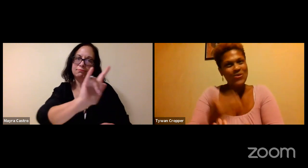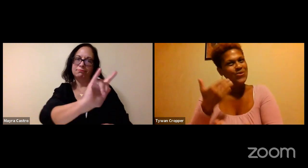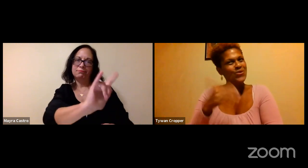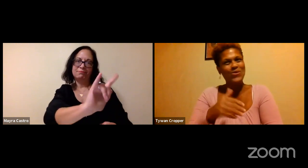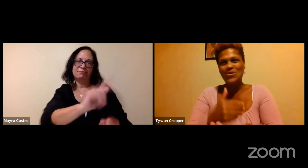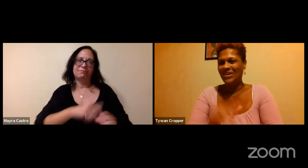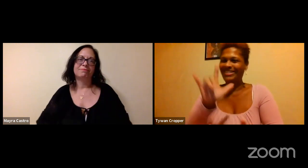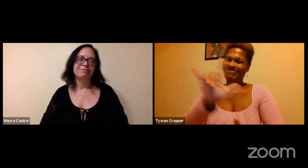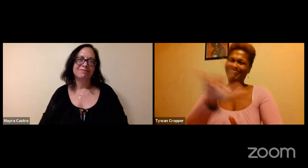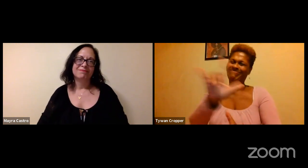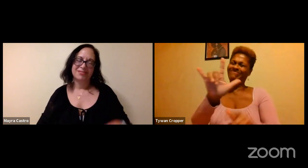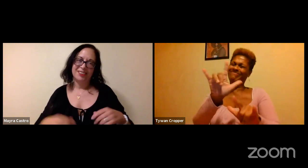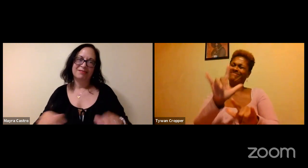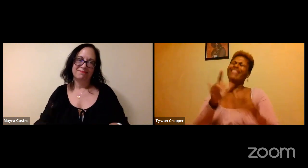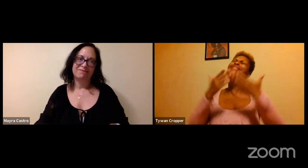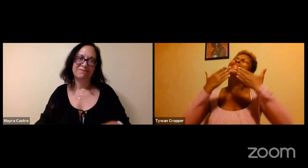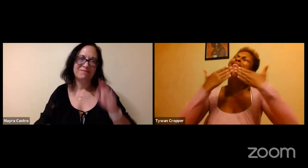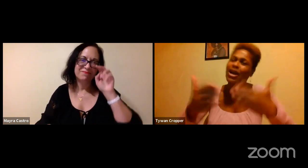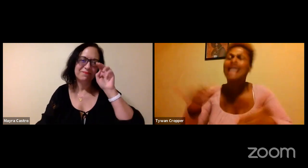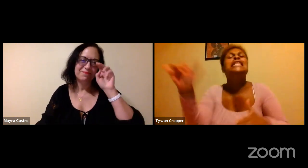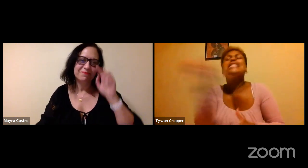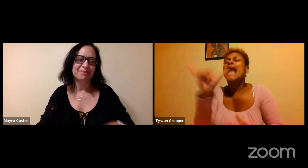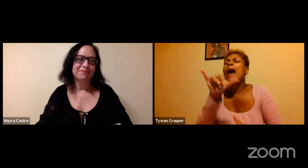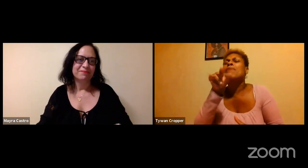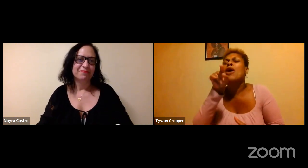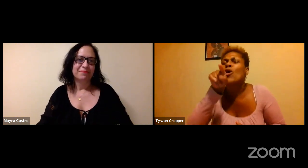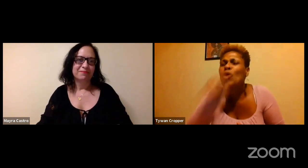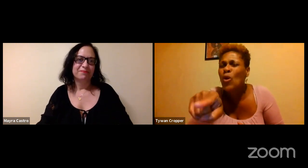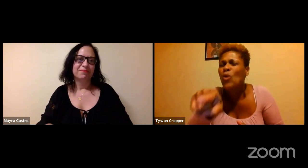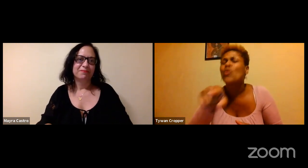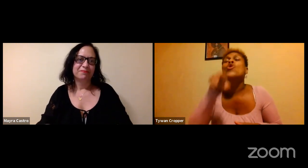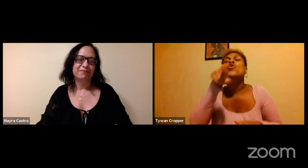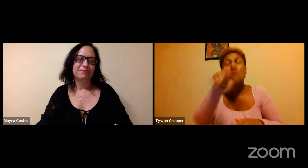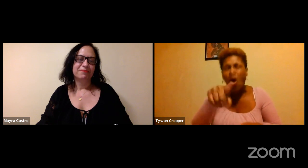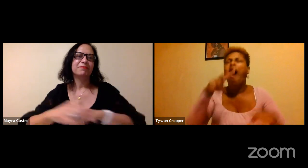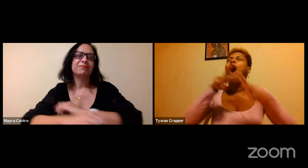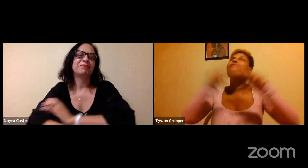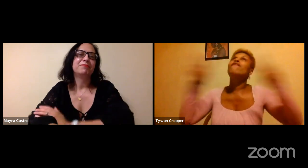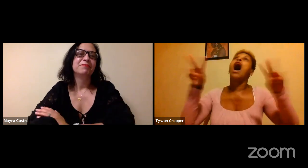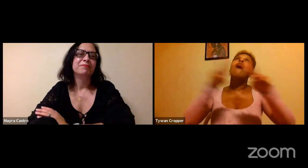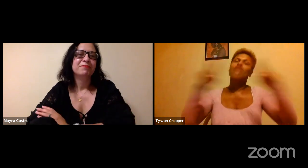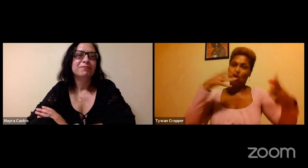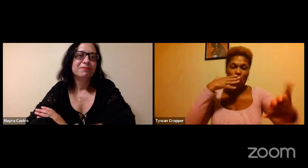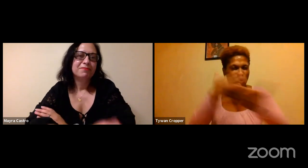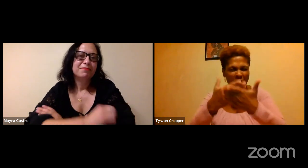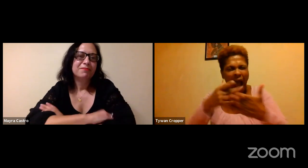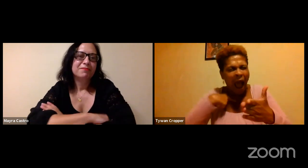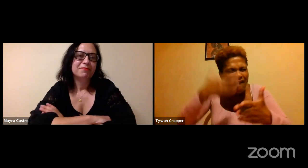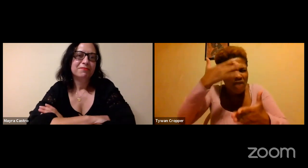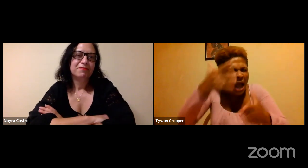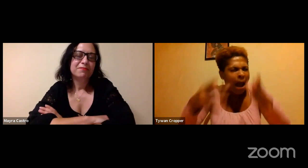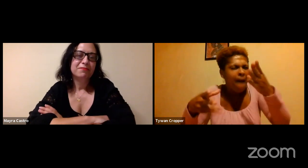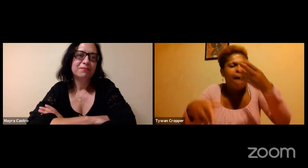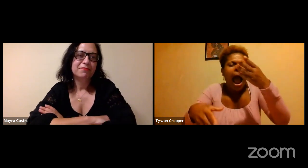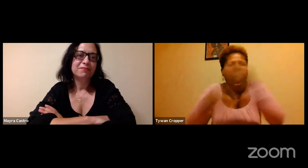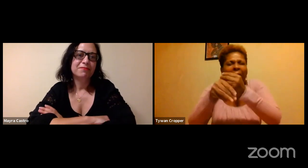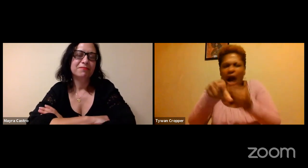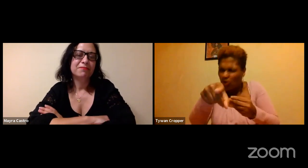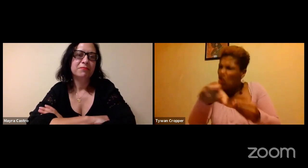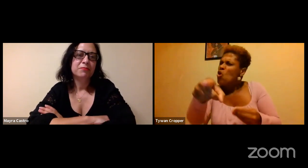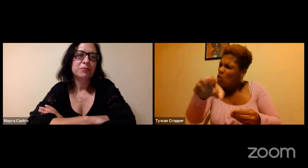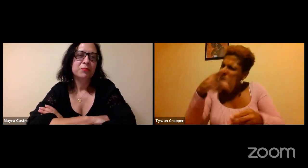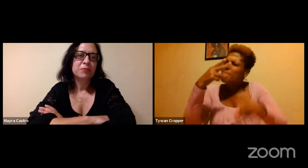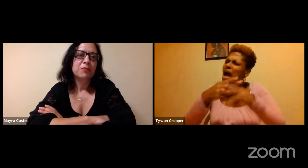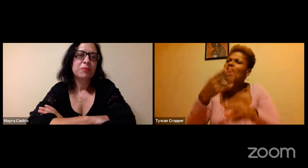skills. They can become advocates. Love you. Thank you so much. I'm thanking you as well. You are